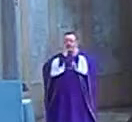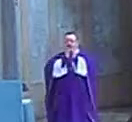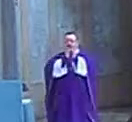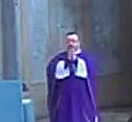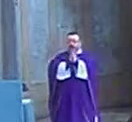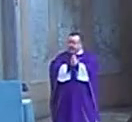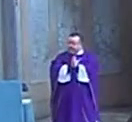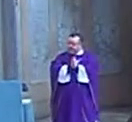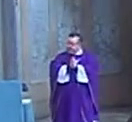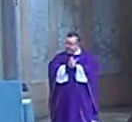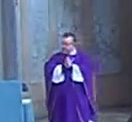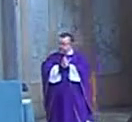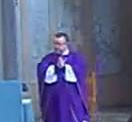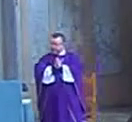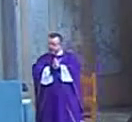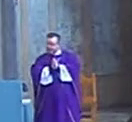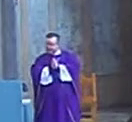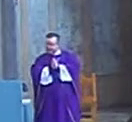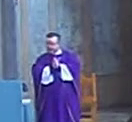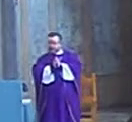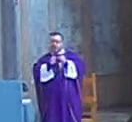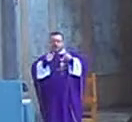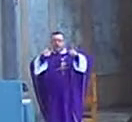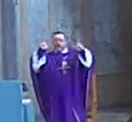let us pray